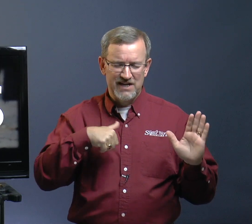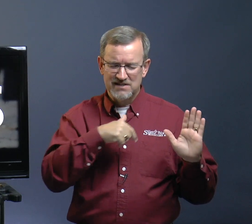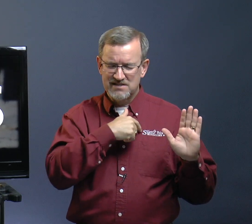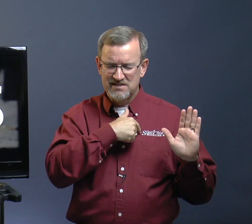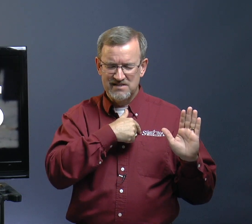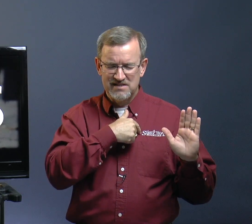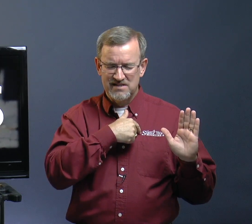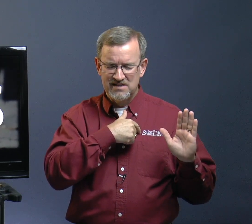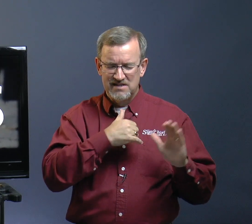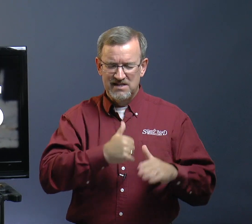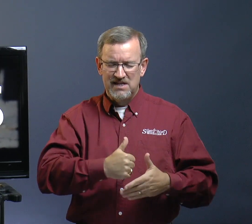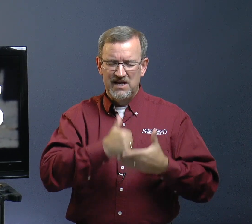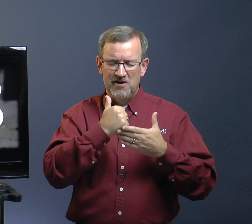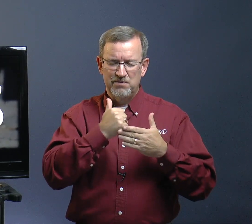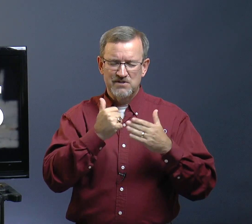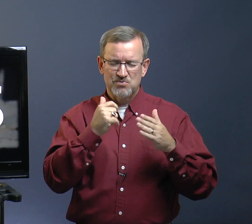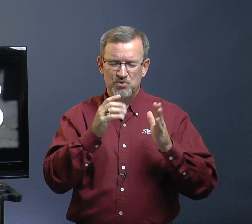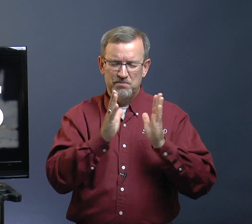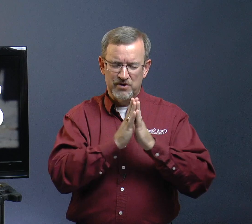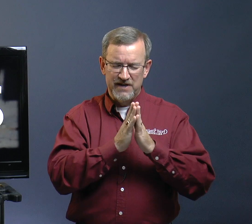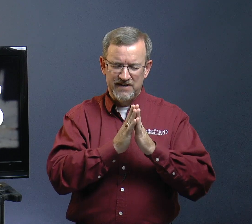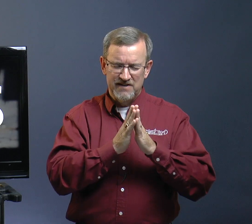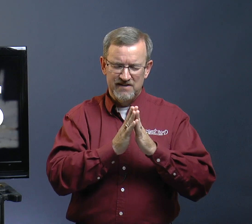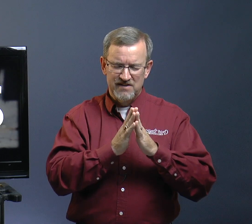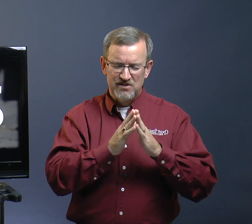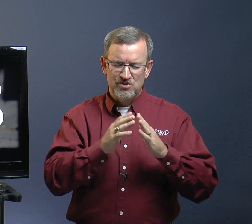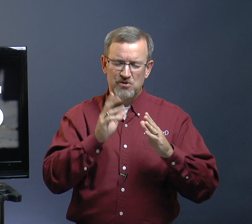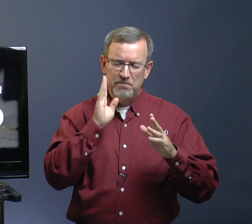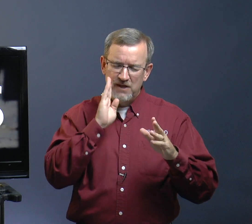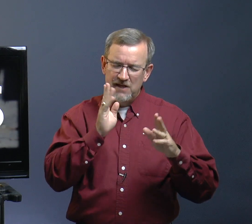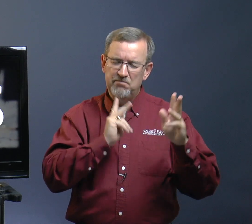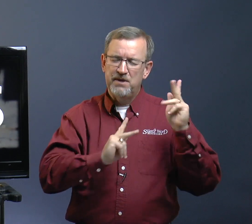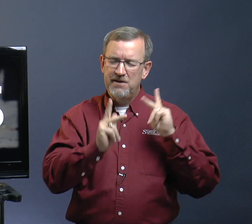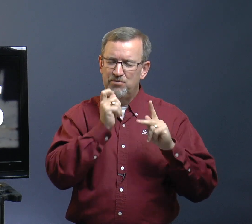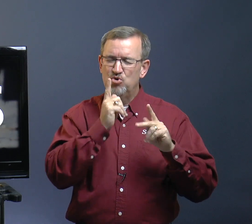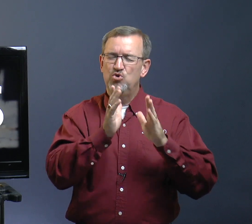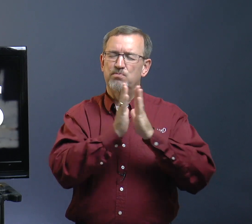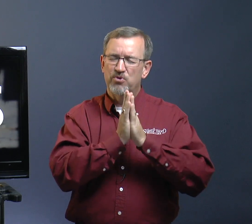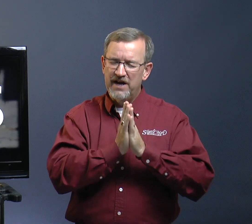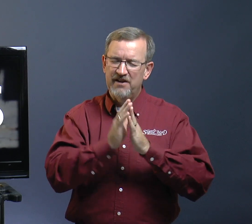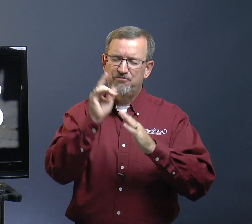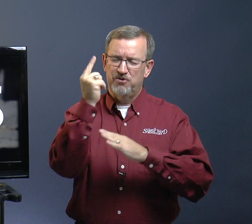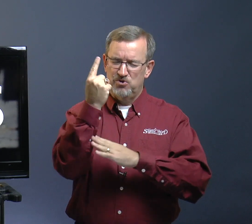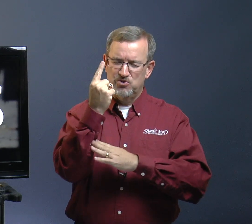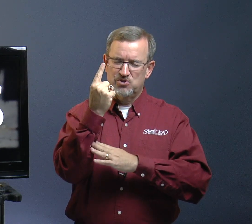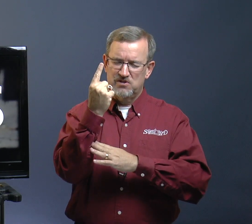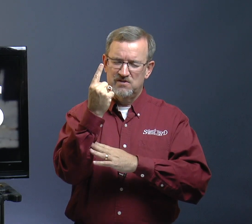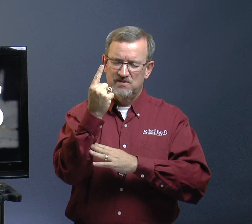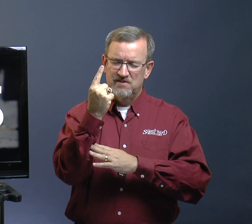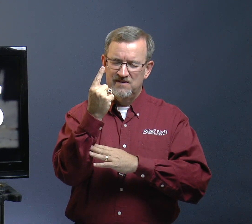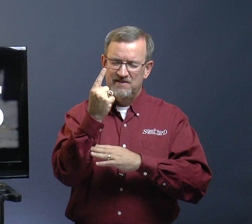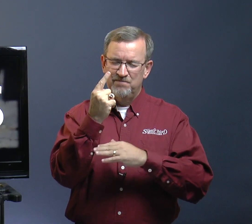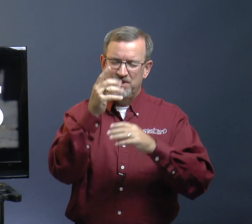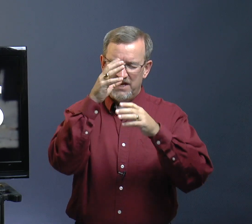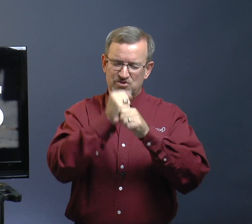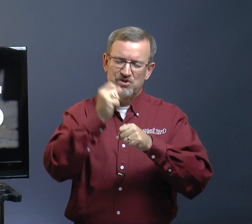us. Help us, we pray, to be people who pray first and trust